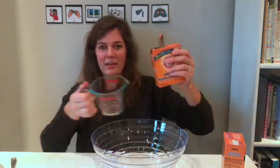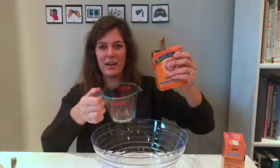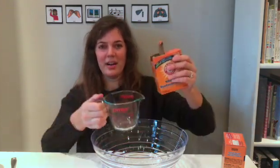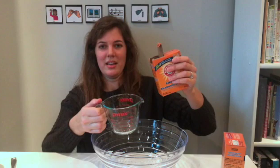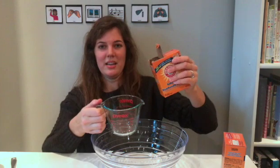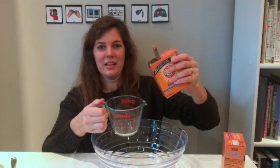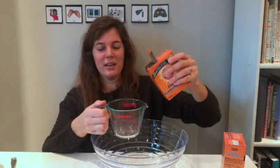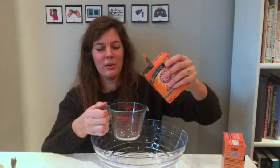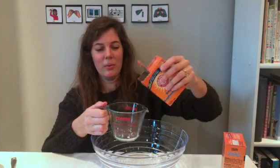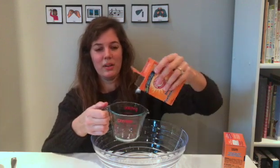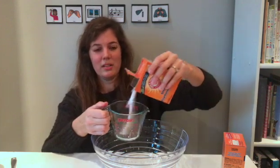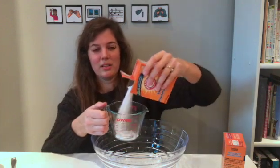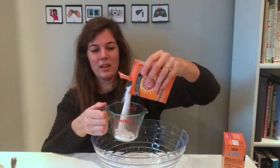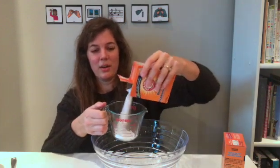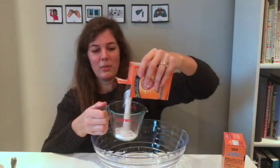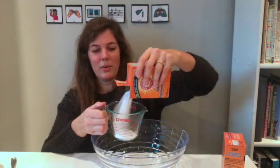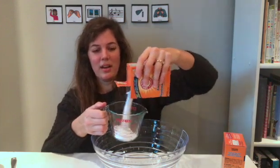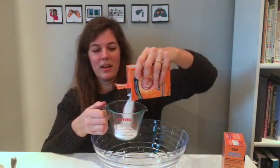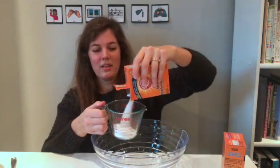Ready? We're gonna start with